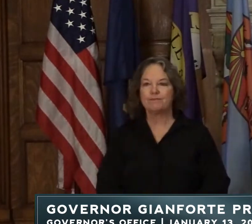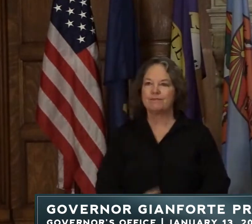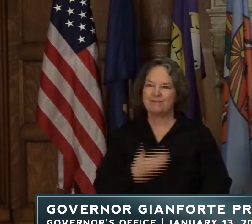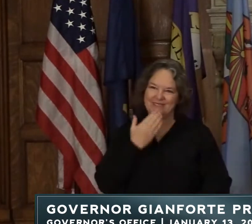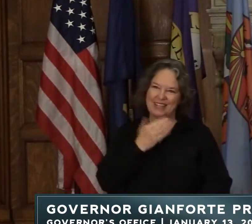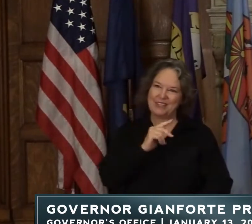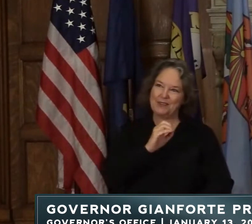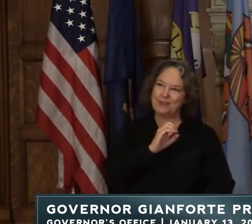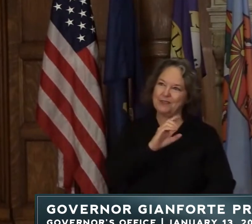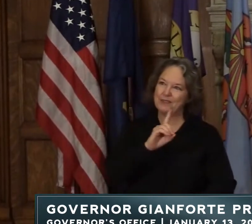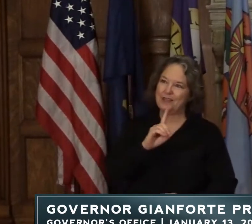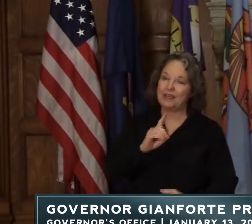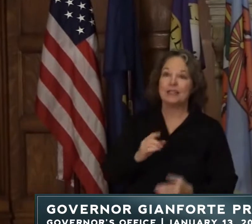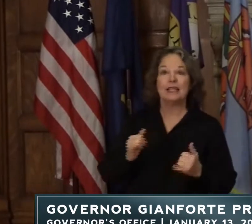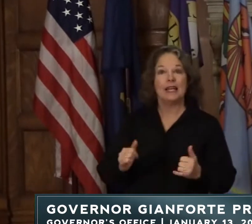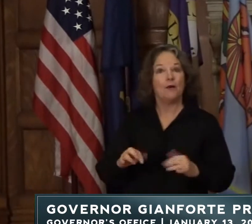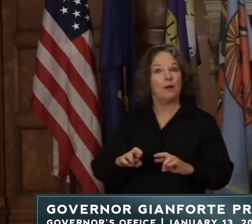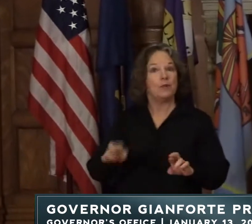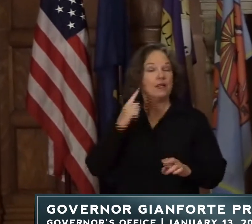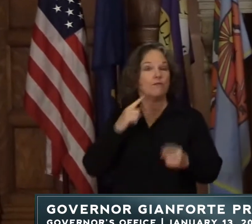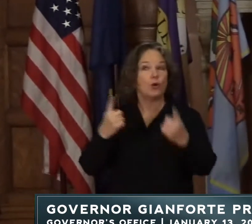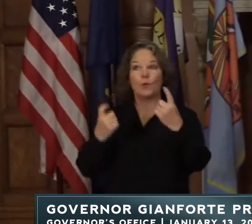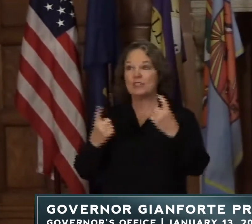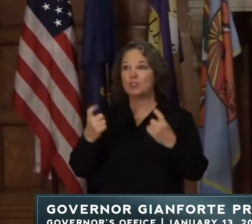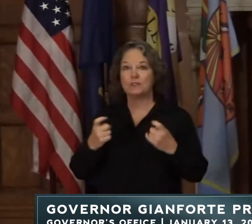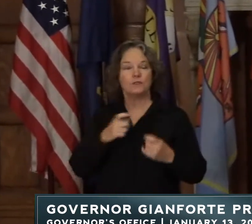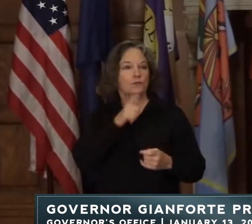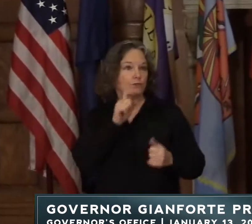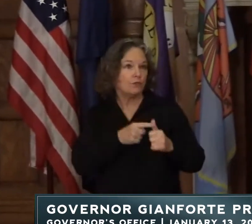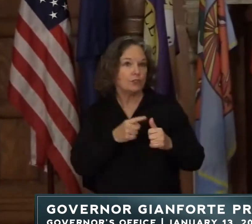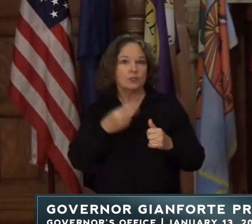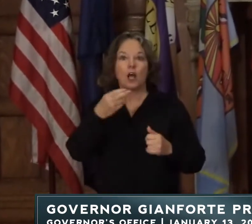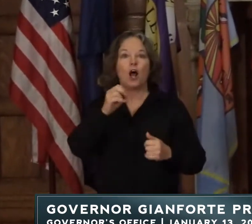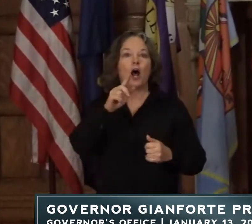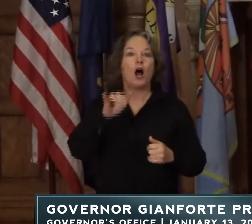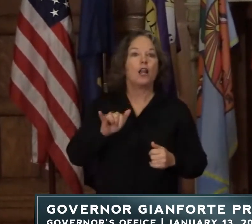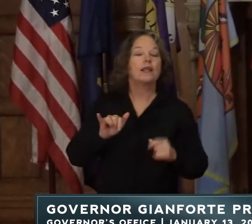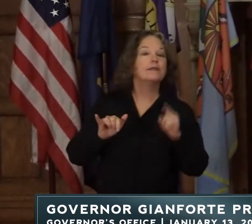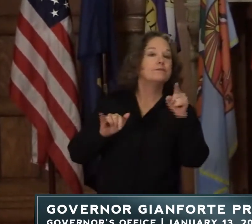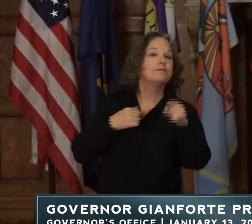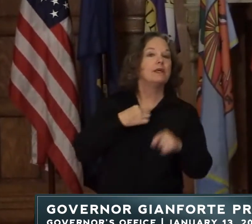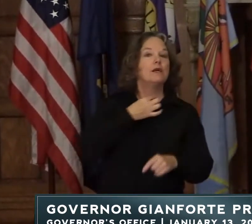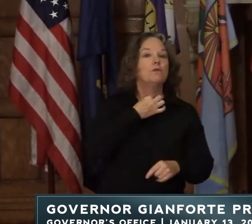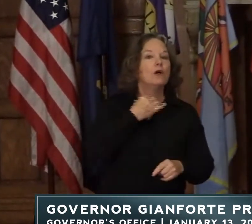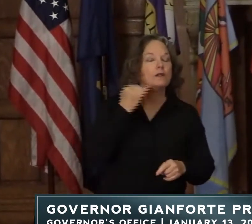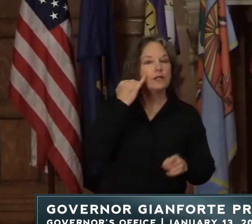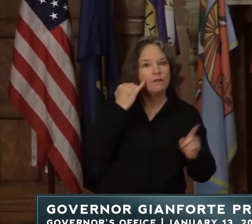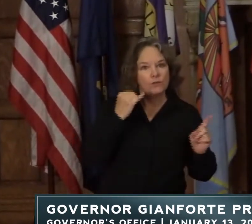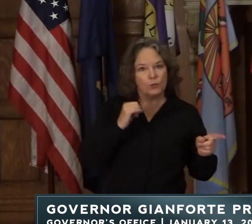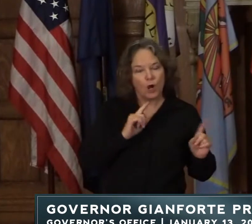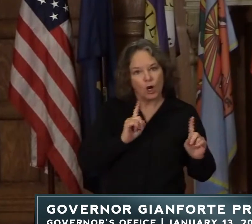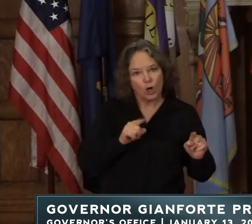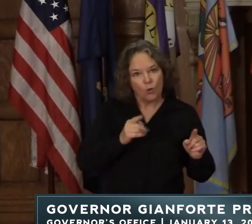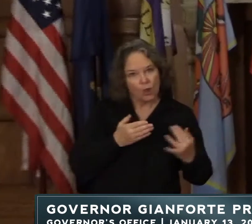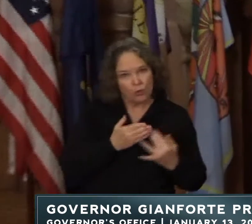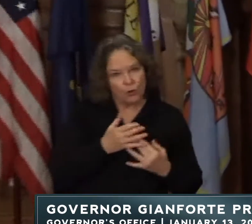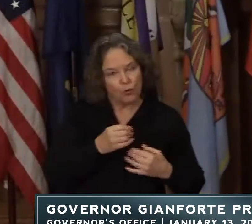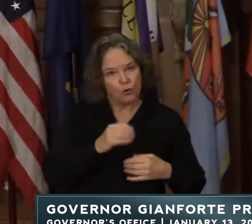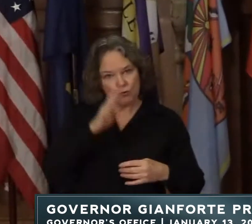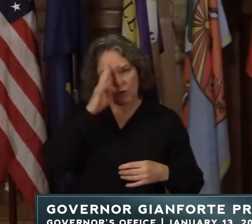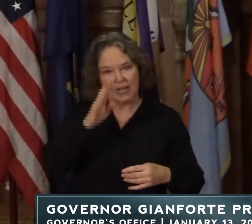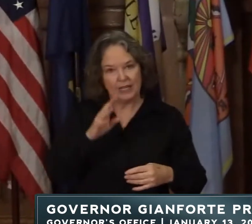Thank you, Todd. Now I'm ready to take some questions. Who'd like to be first? Holly? I'm wondering, as you were going through and creating this